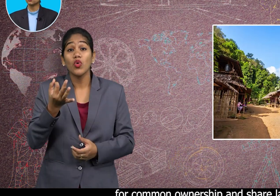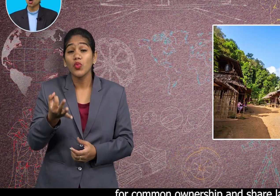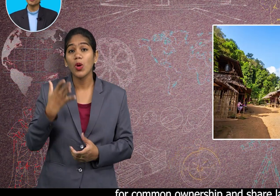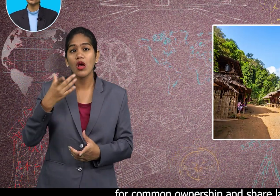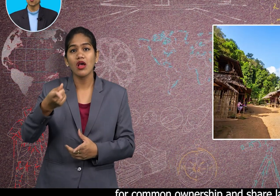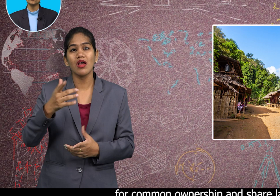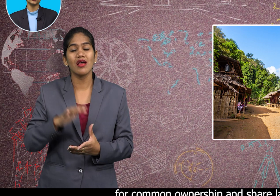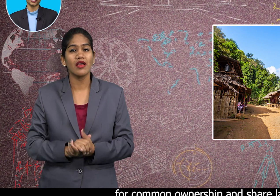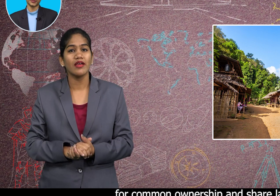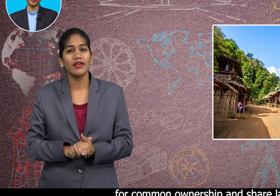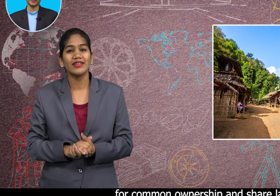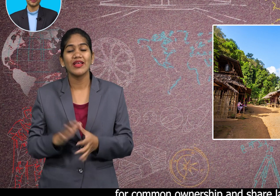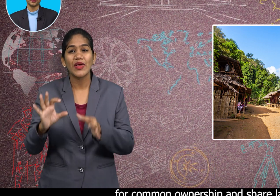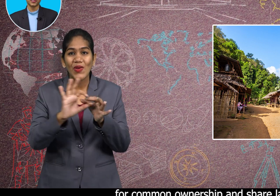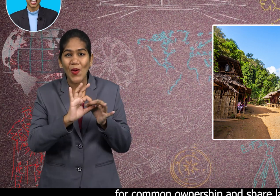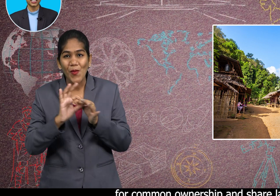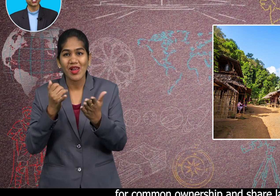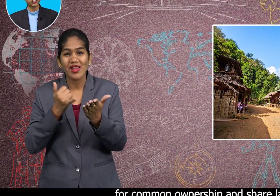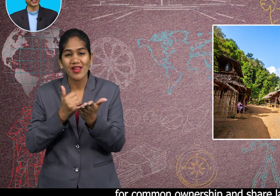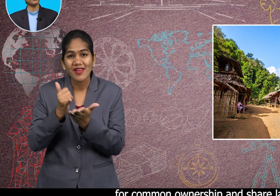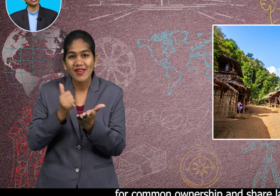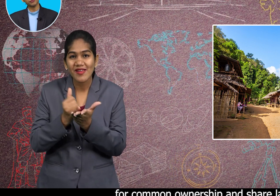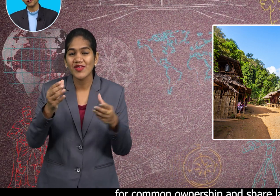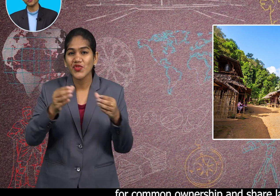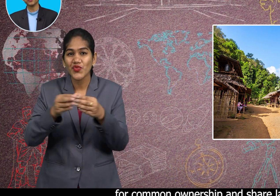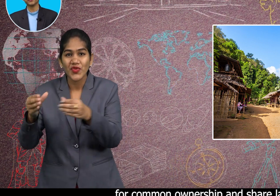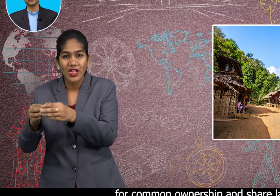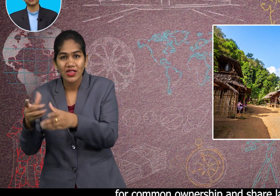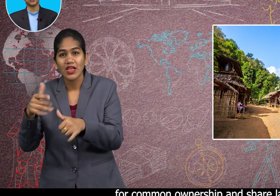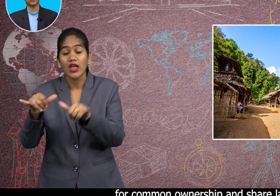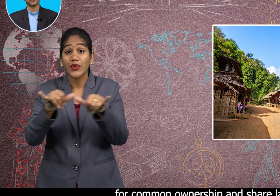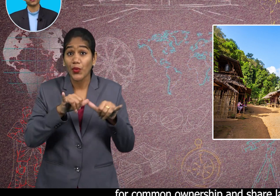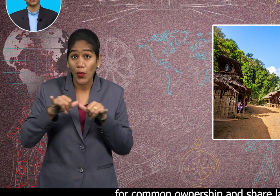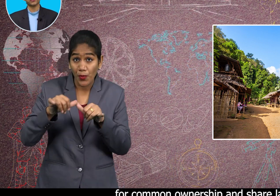for common ownership and shared labor.